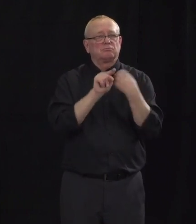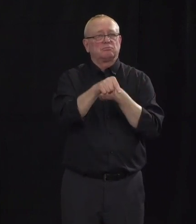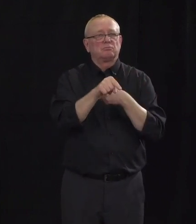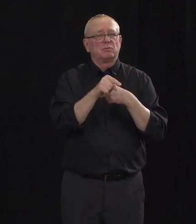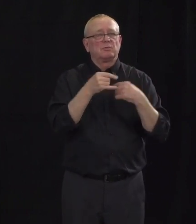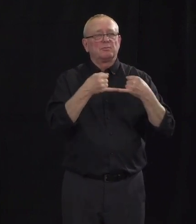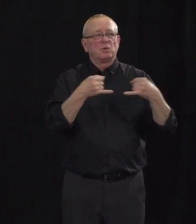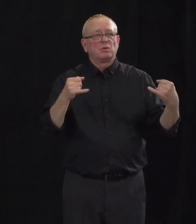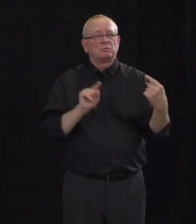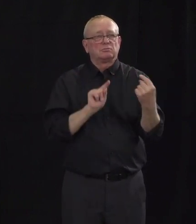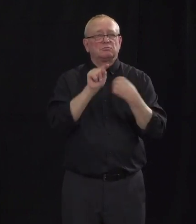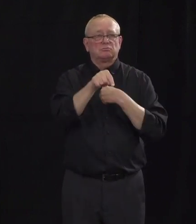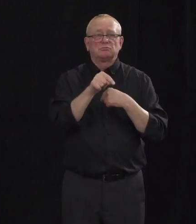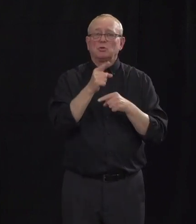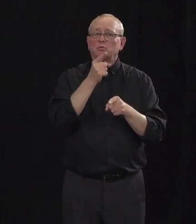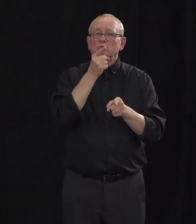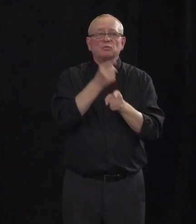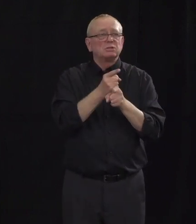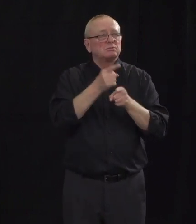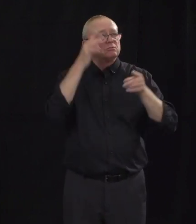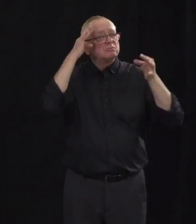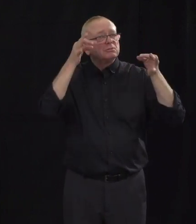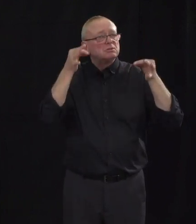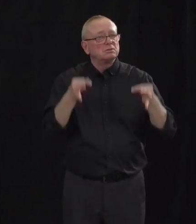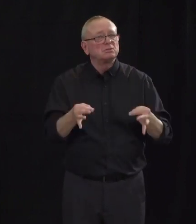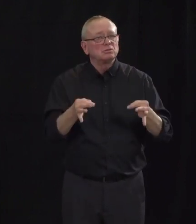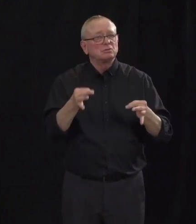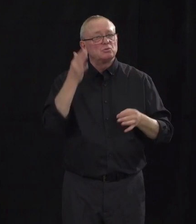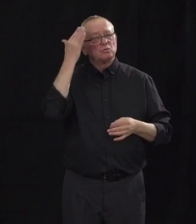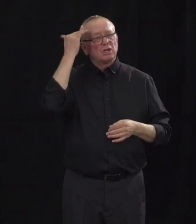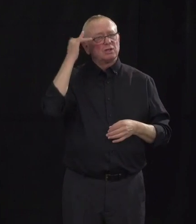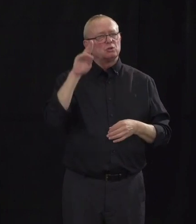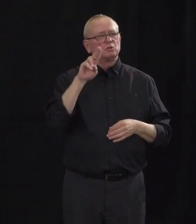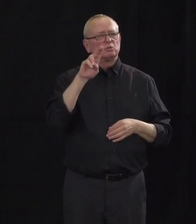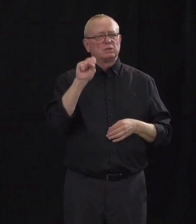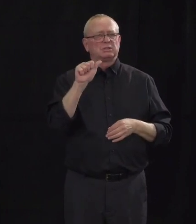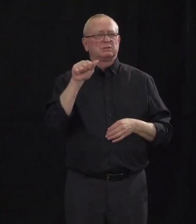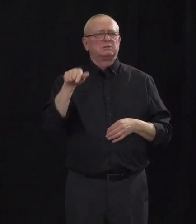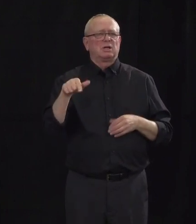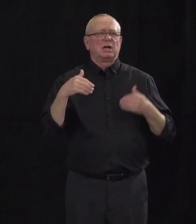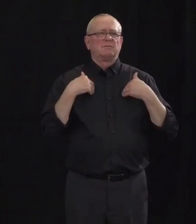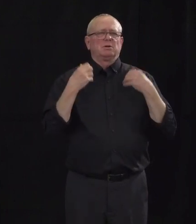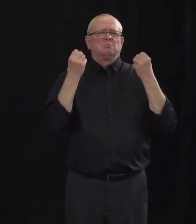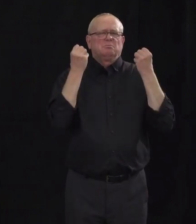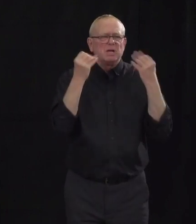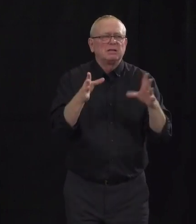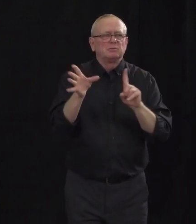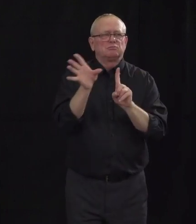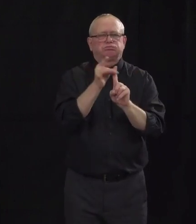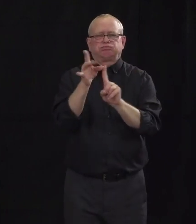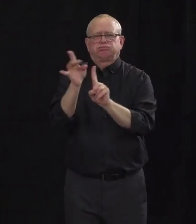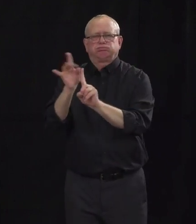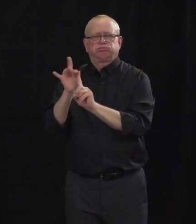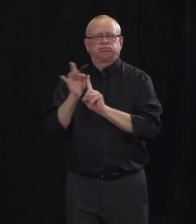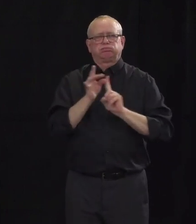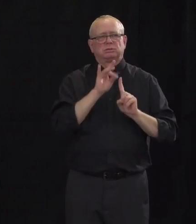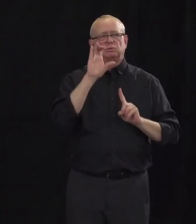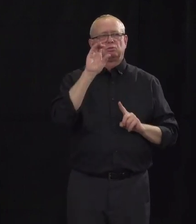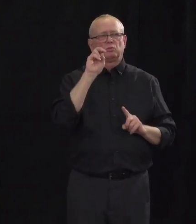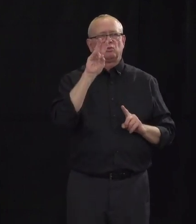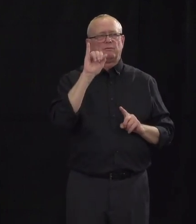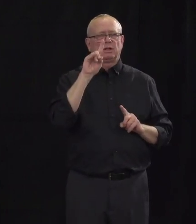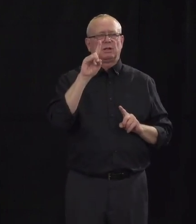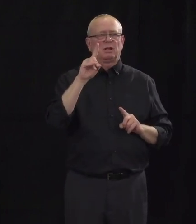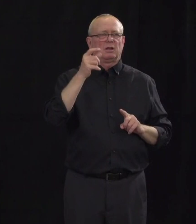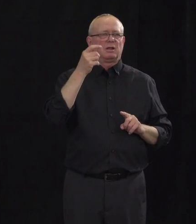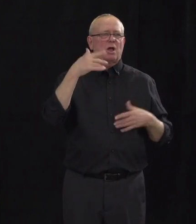now. And so I think for our own health of our population, what I would say is that people